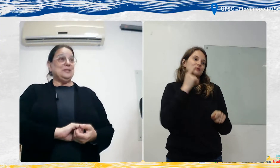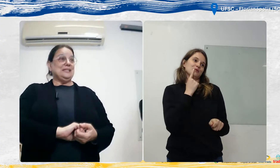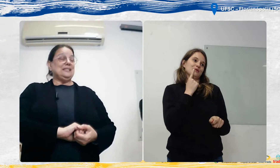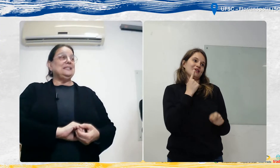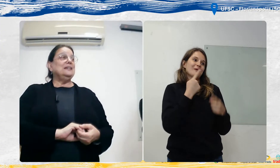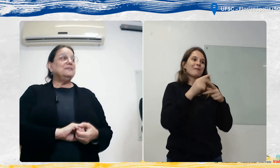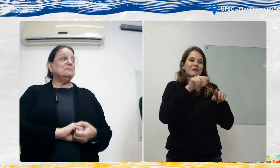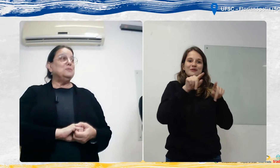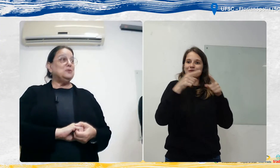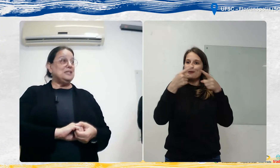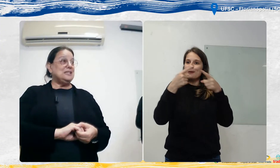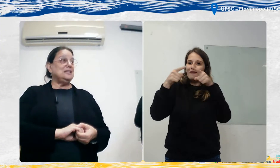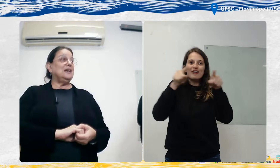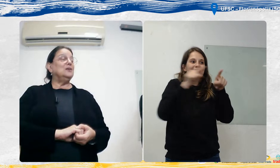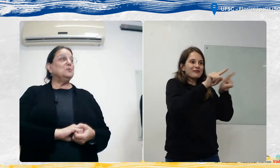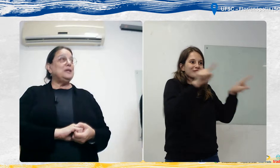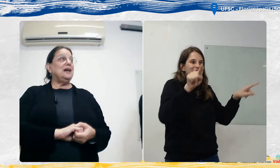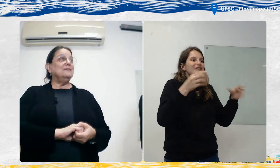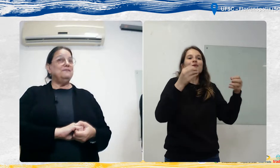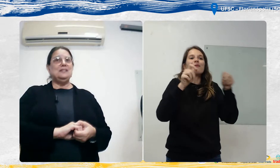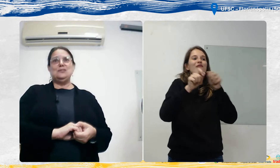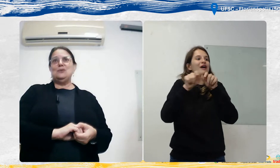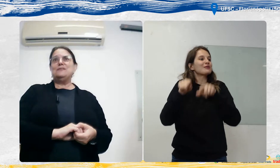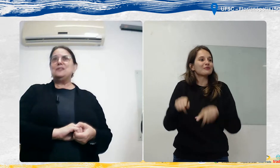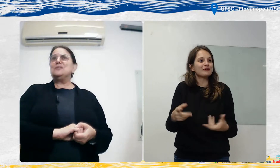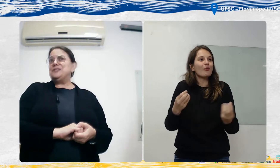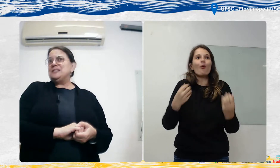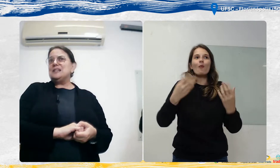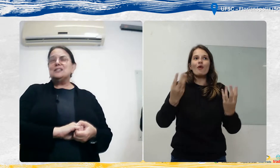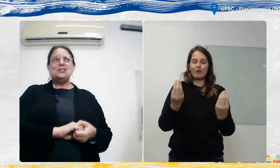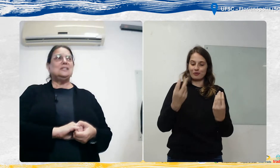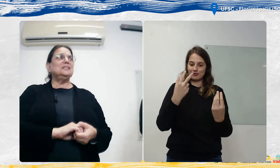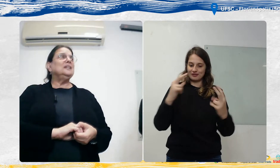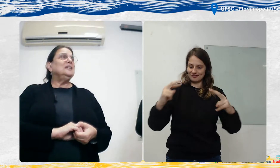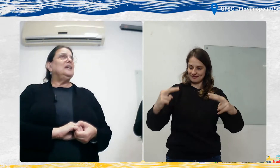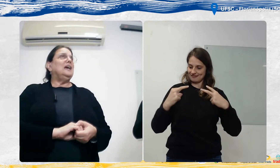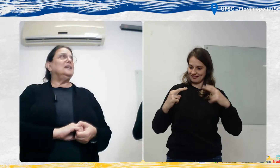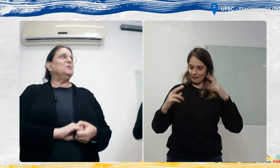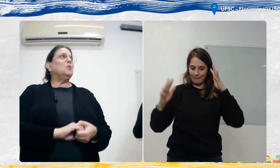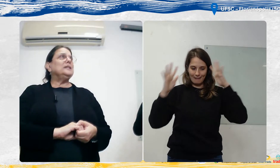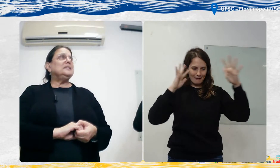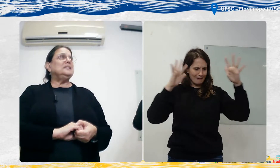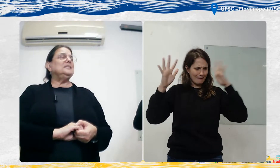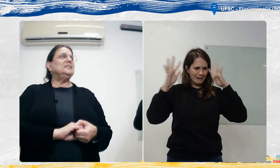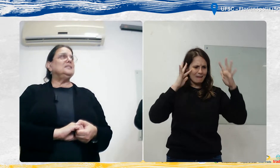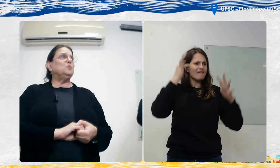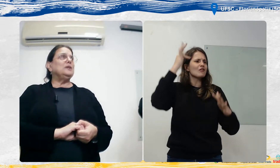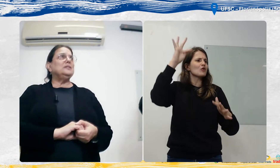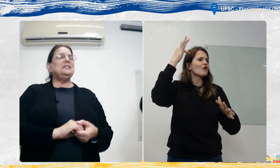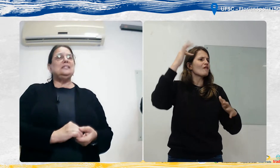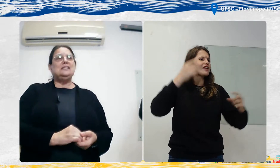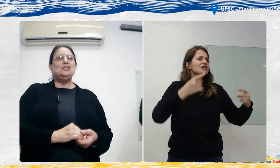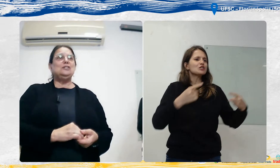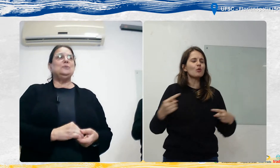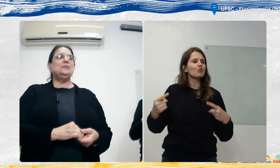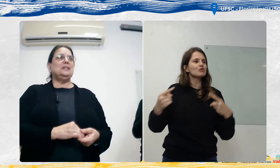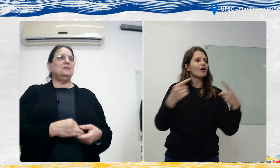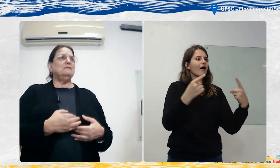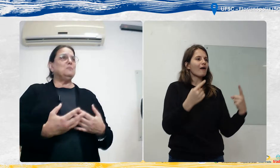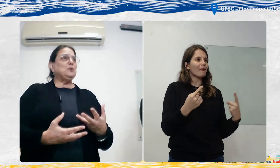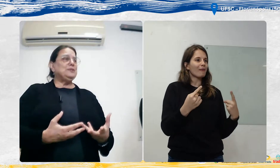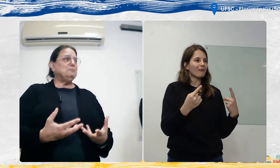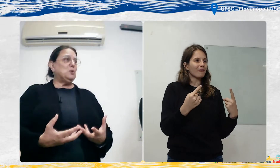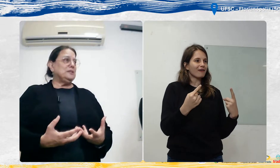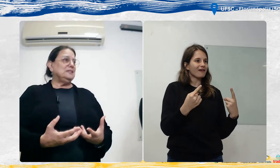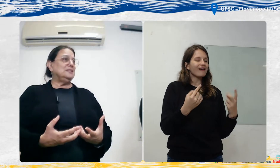do this in deaf community. How do we have philosophical discussion? And what are these issues that are